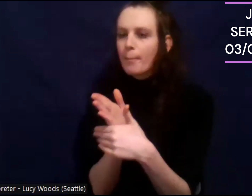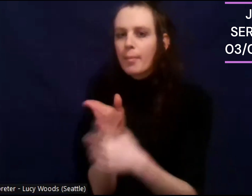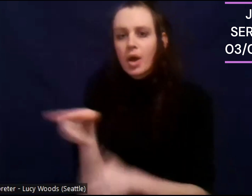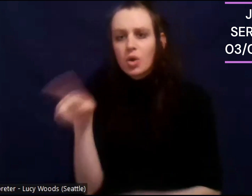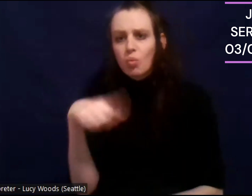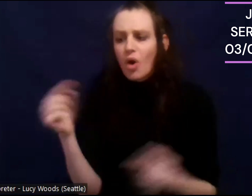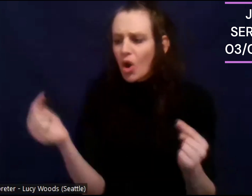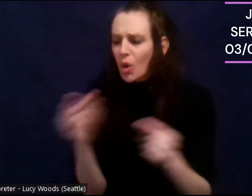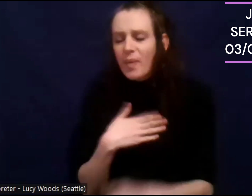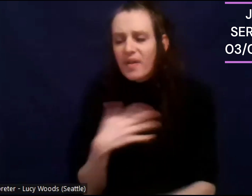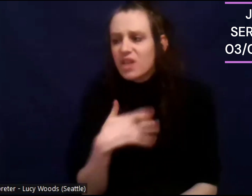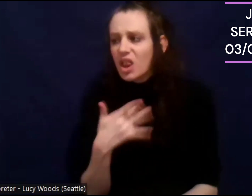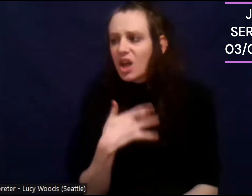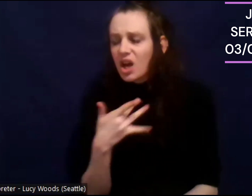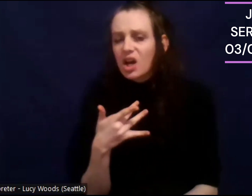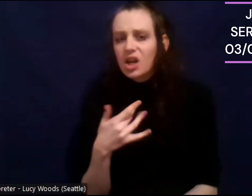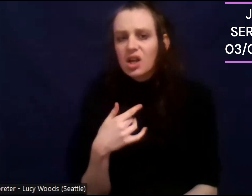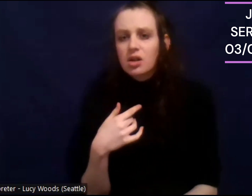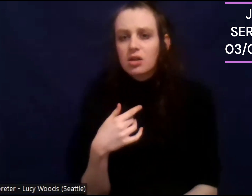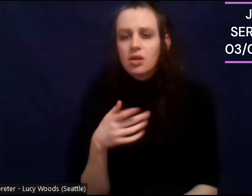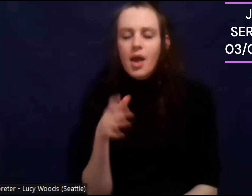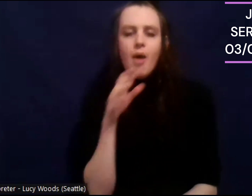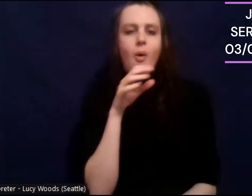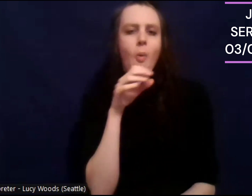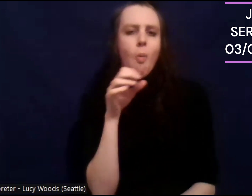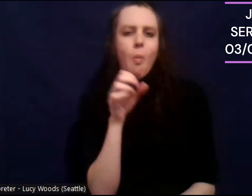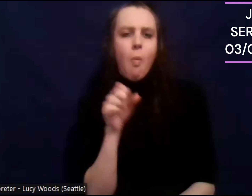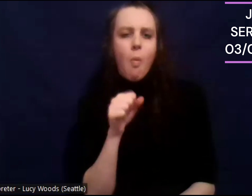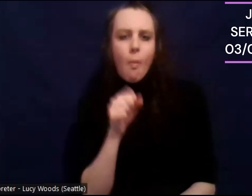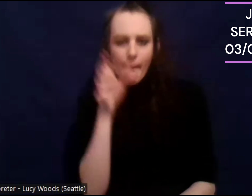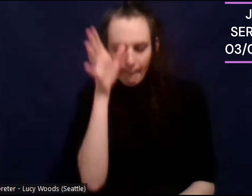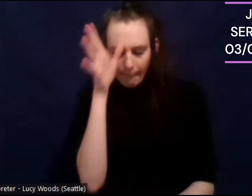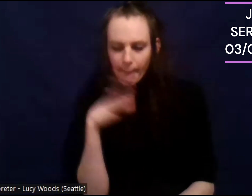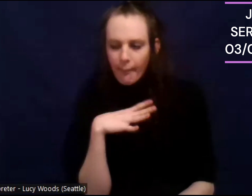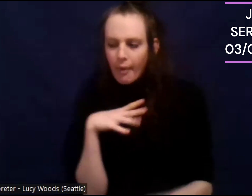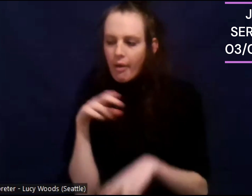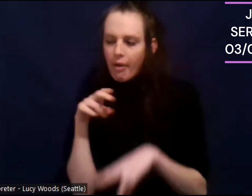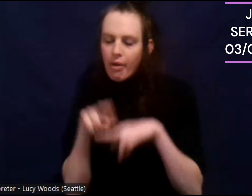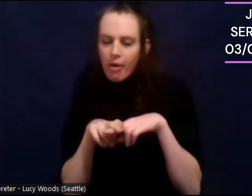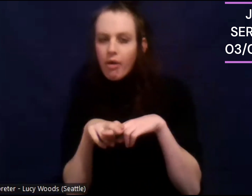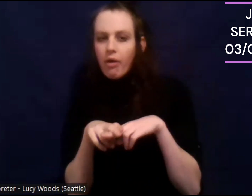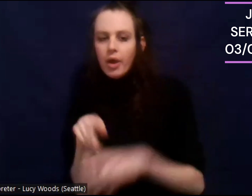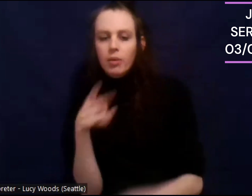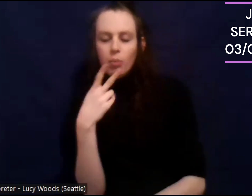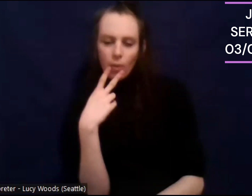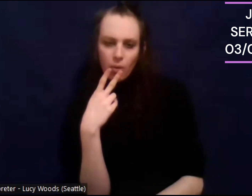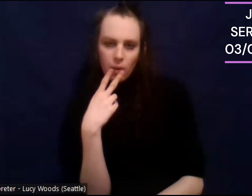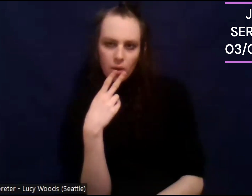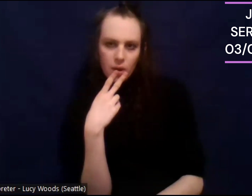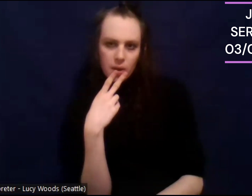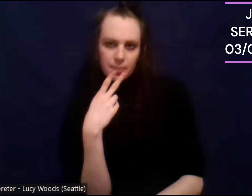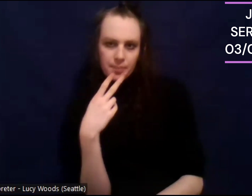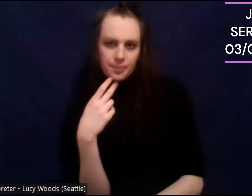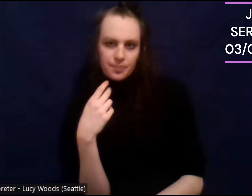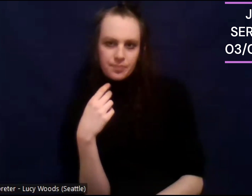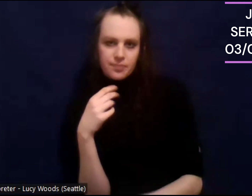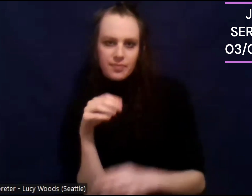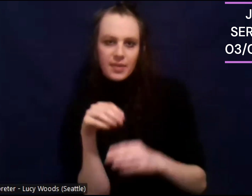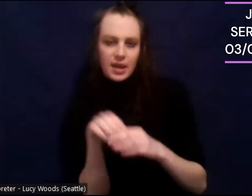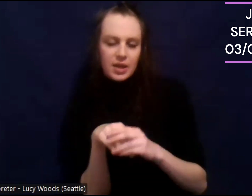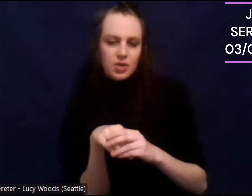my feelings." And then there was this old, crusty guy sitting along the wall smoking a cigarette. And because this was in Savannah, there was like